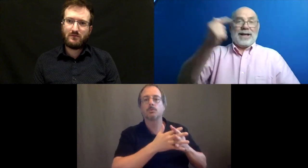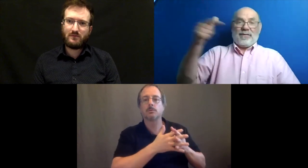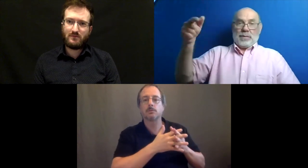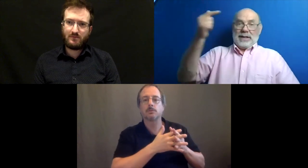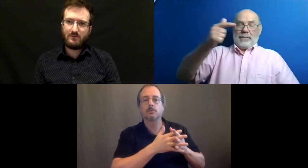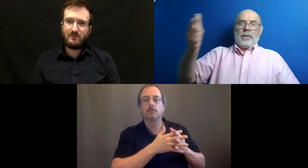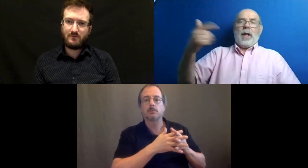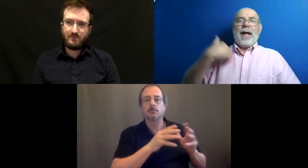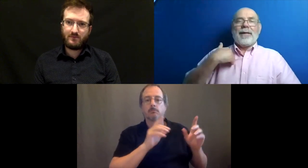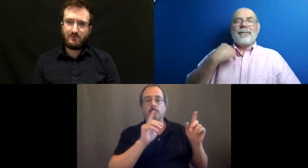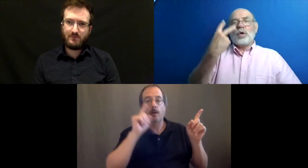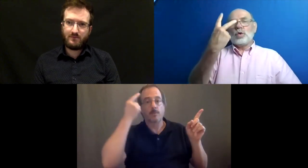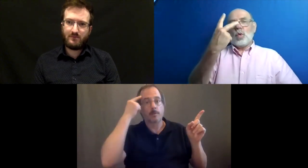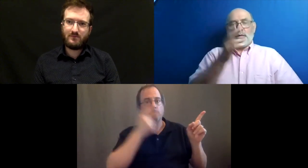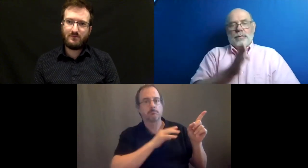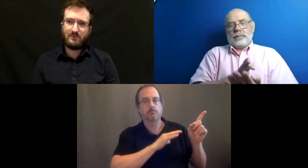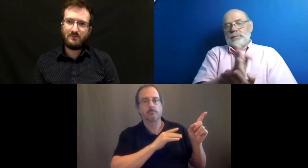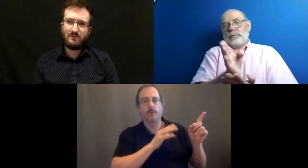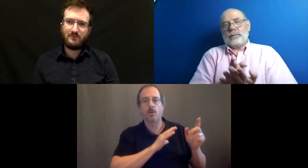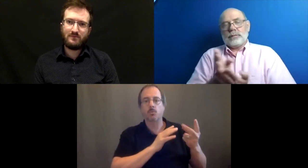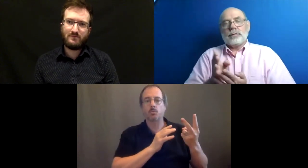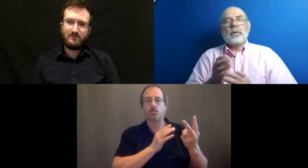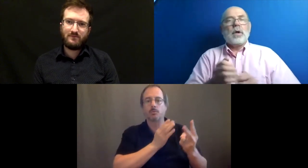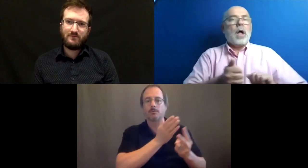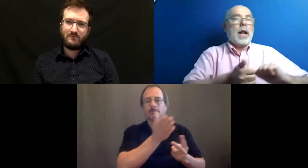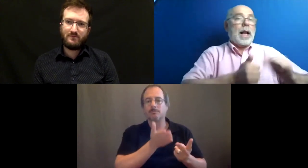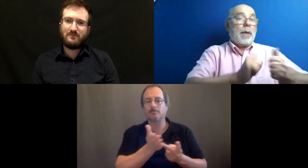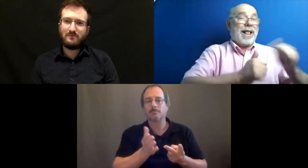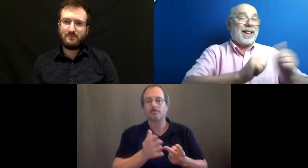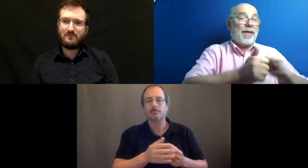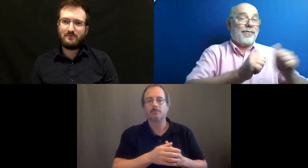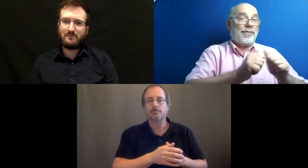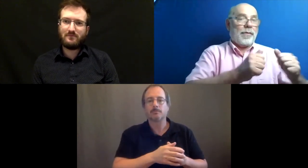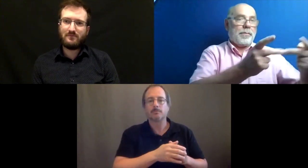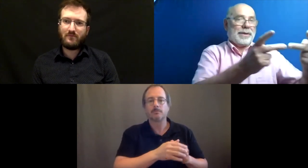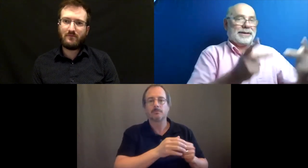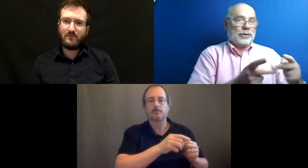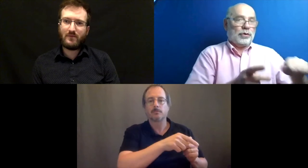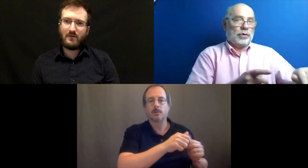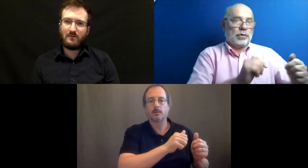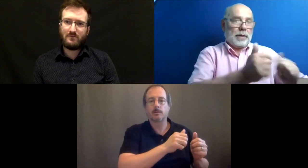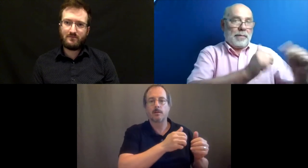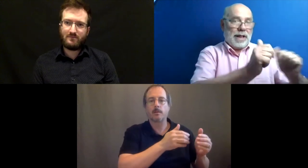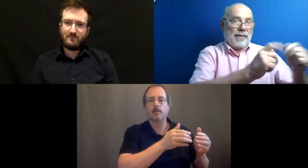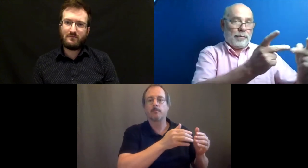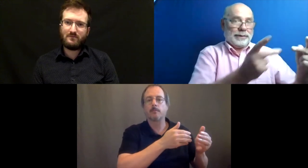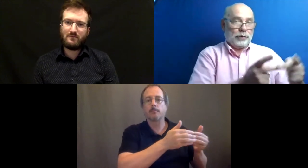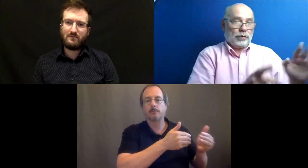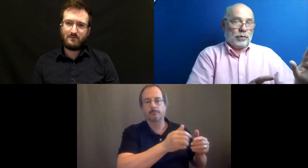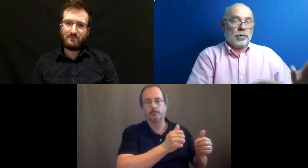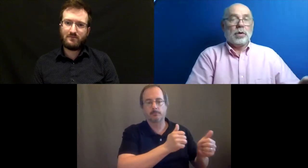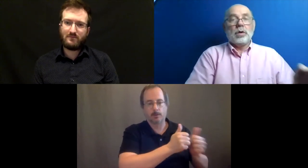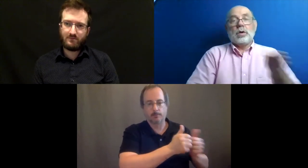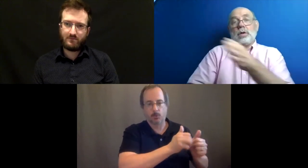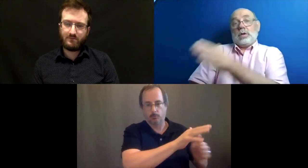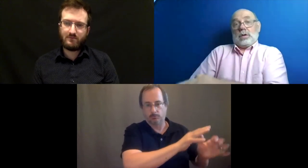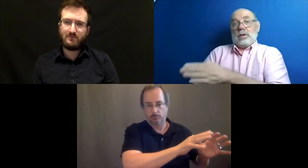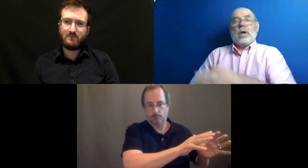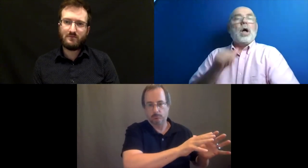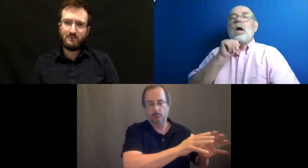and the United States as well, the government has two streams. They have competitive